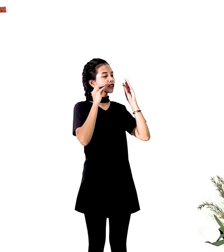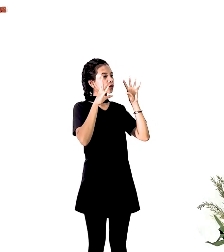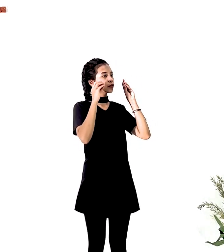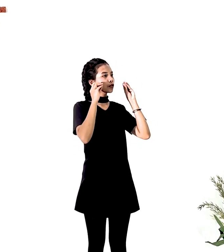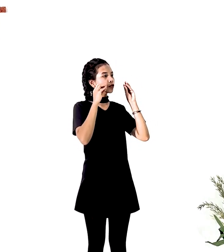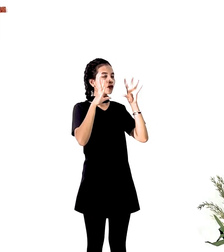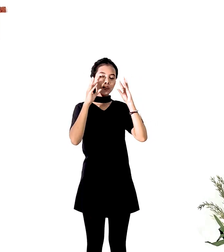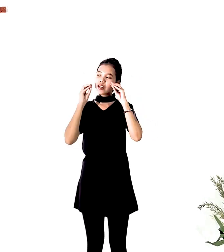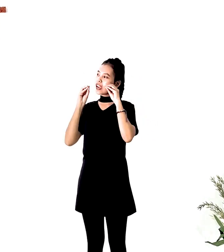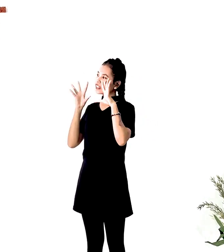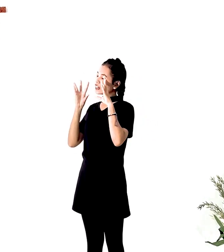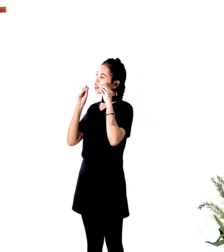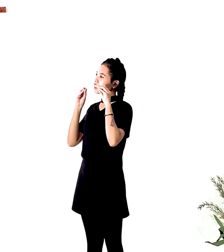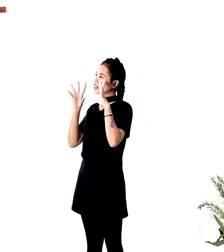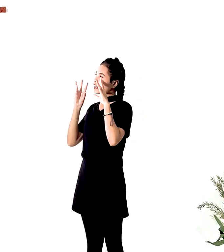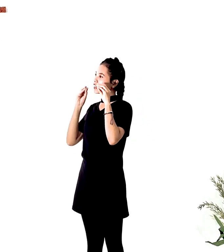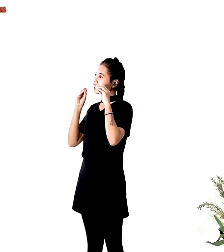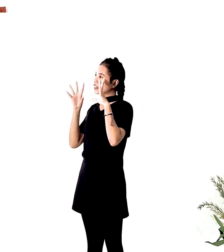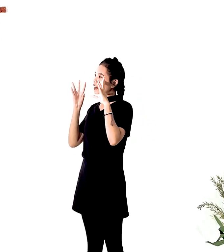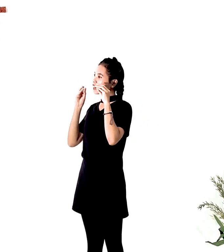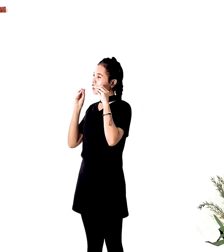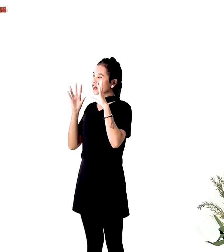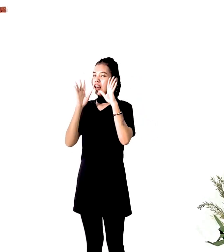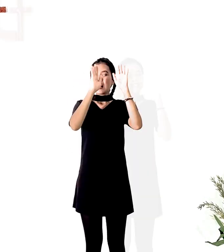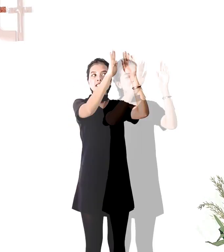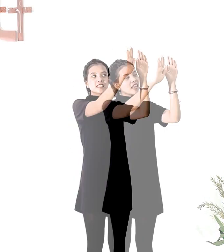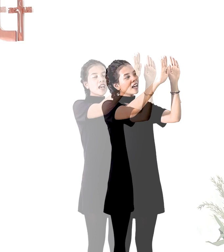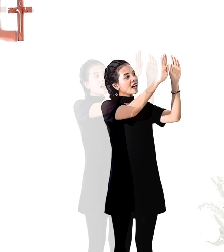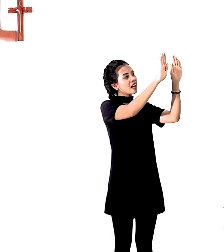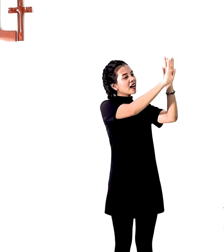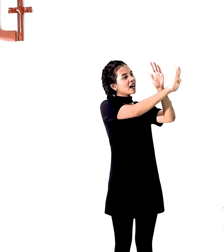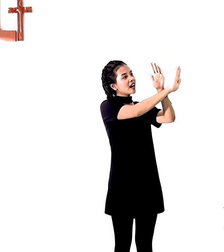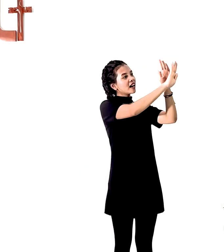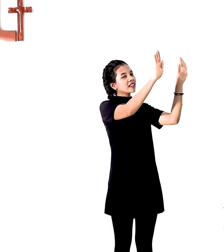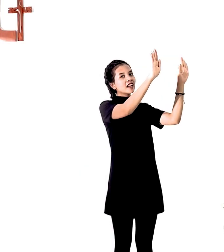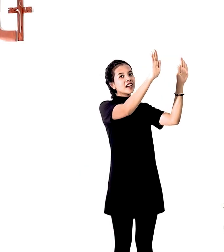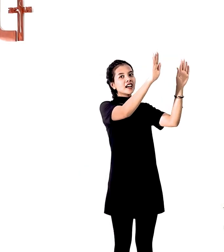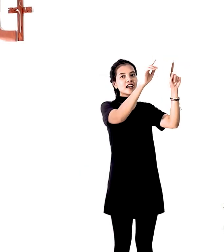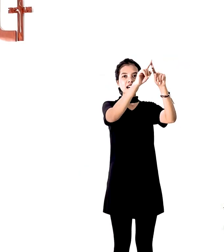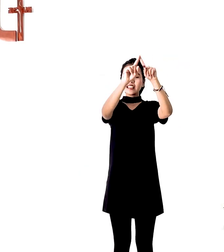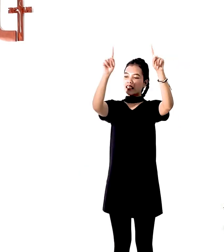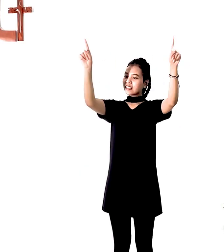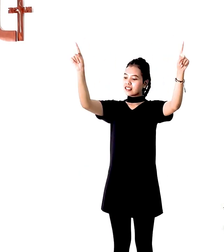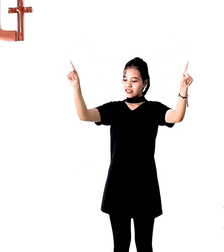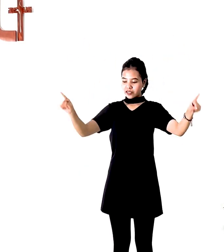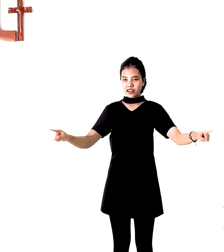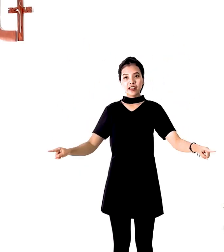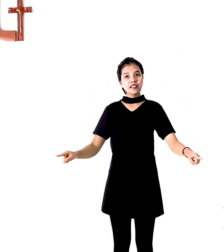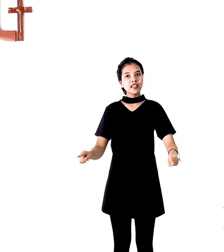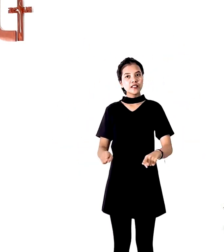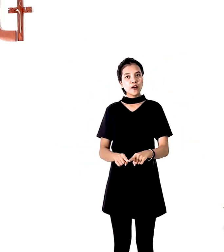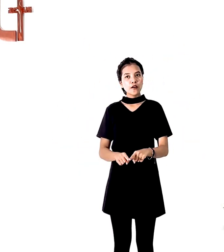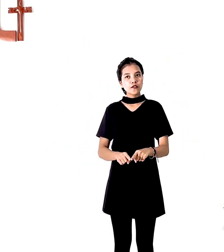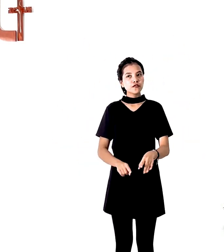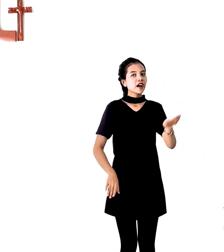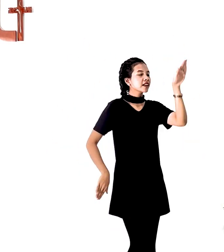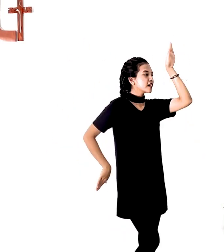together, Suddenly I carried a fire